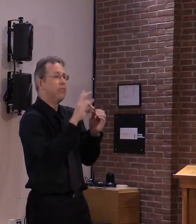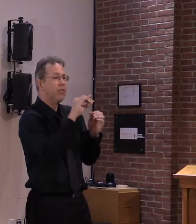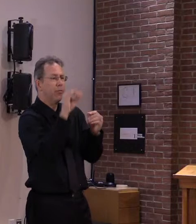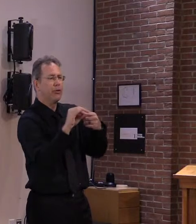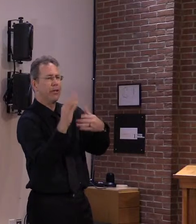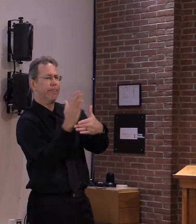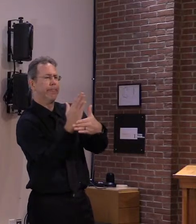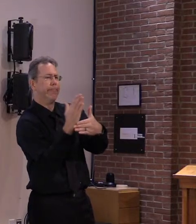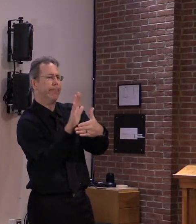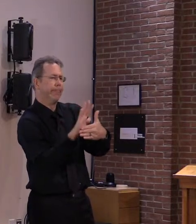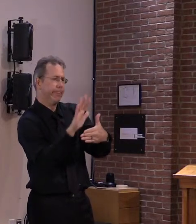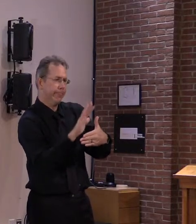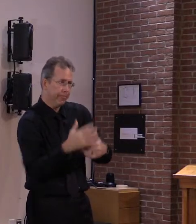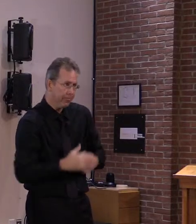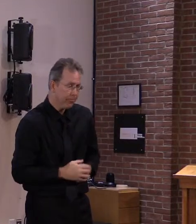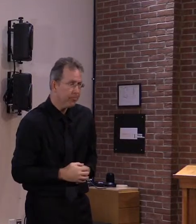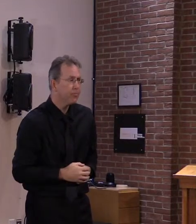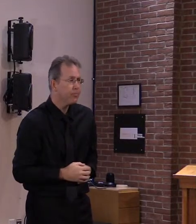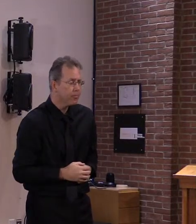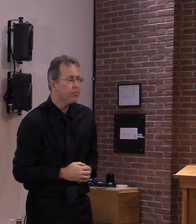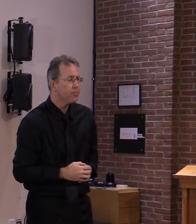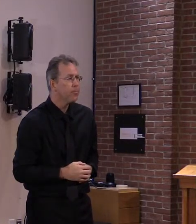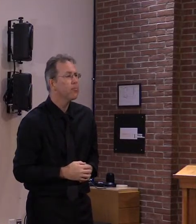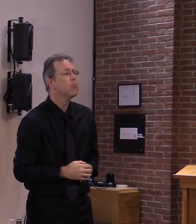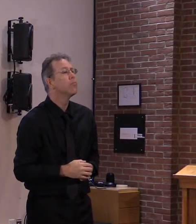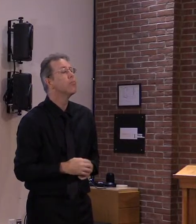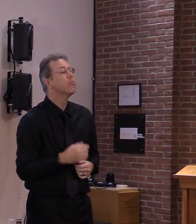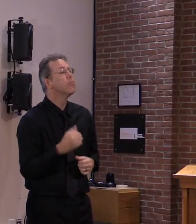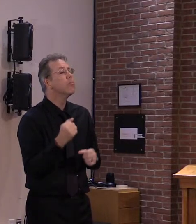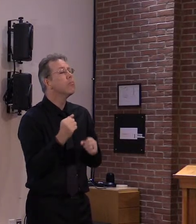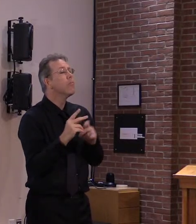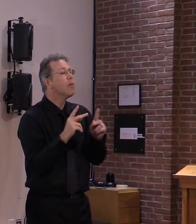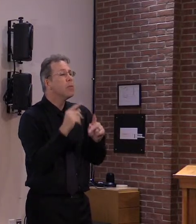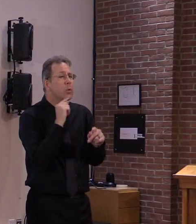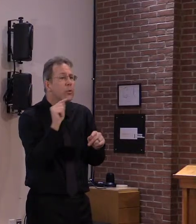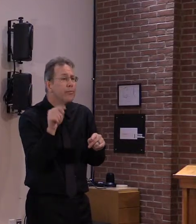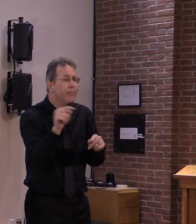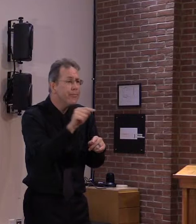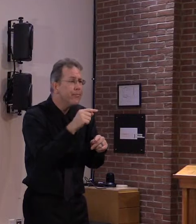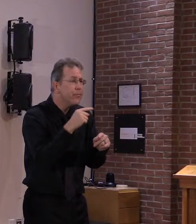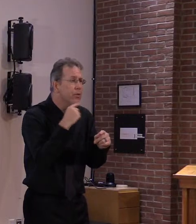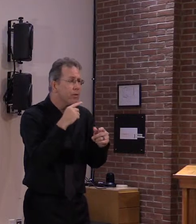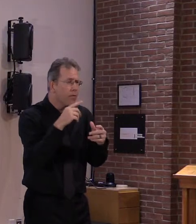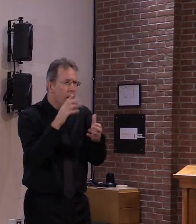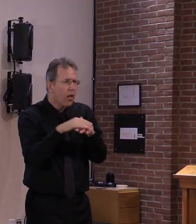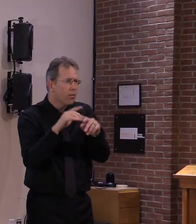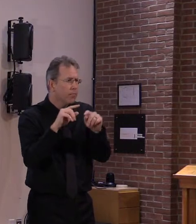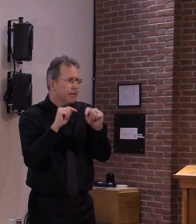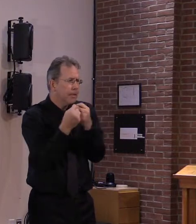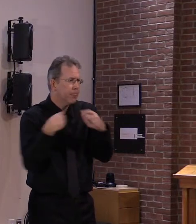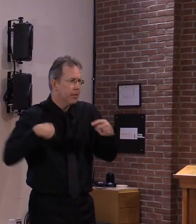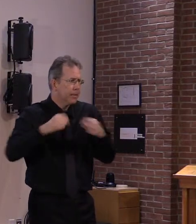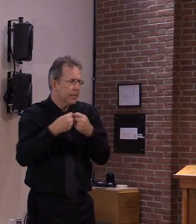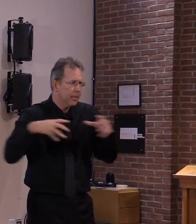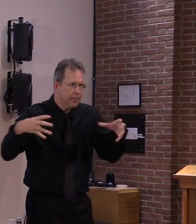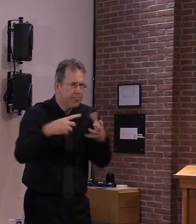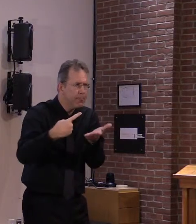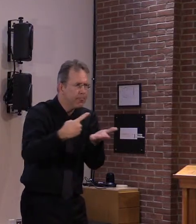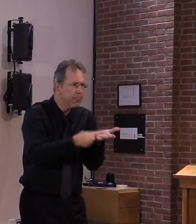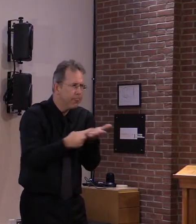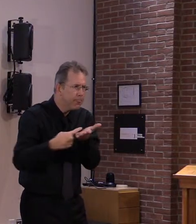to change as a result of this, and whether or not some things are